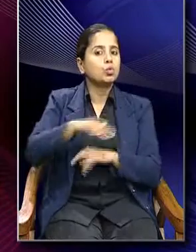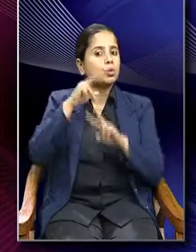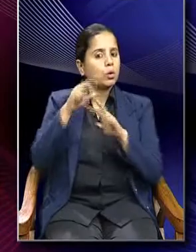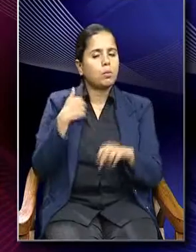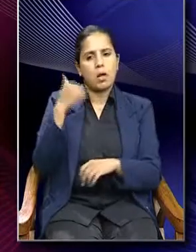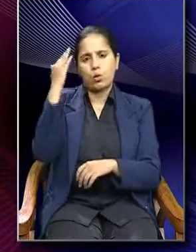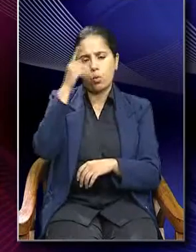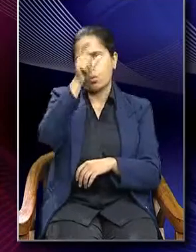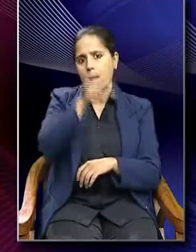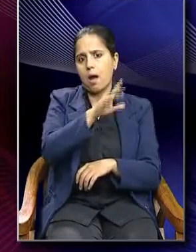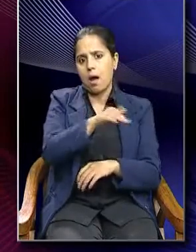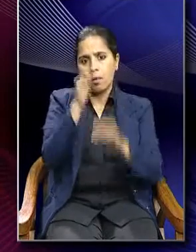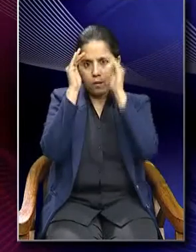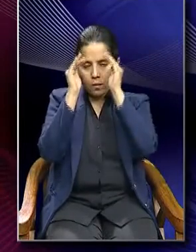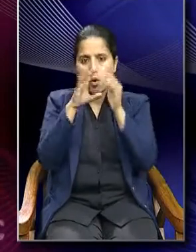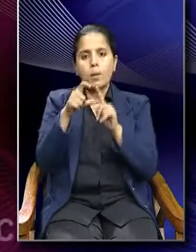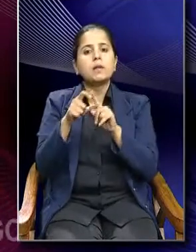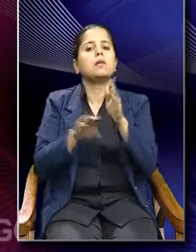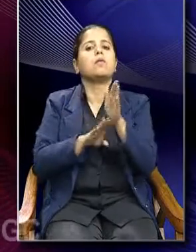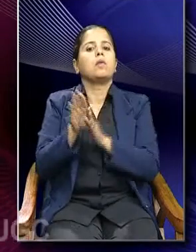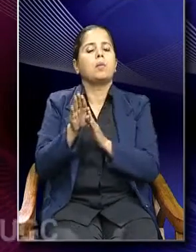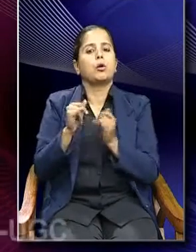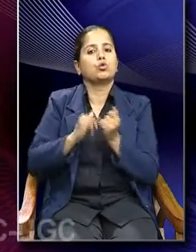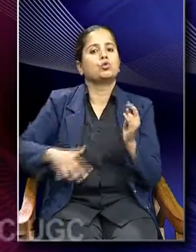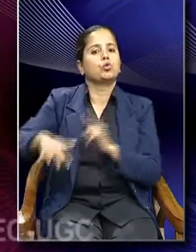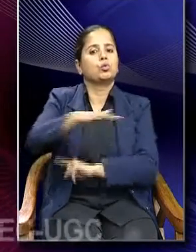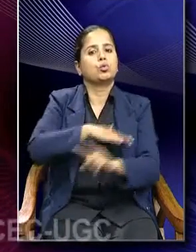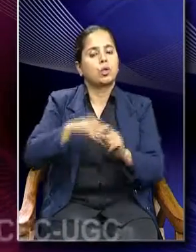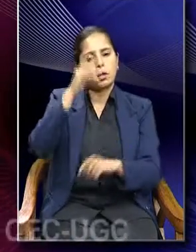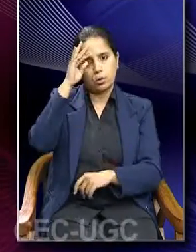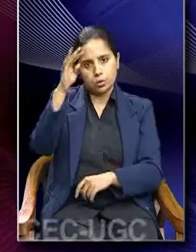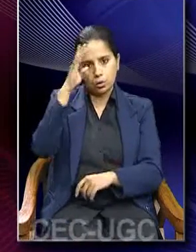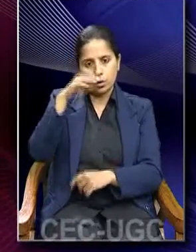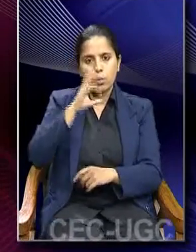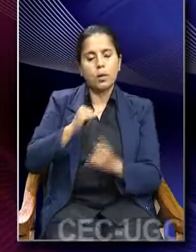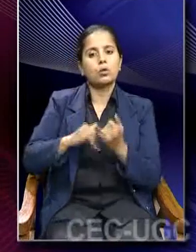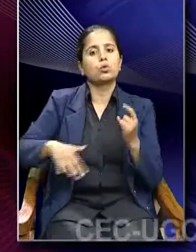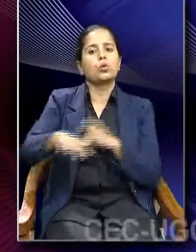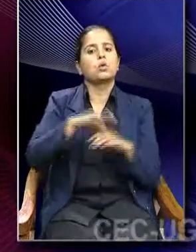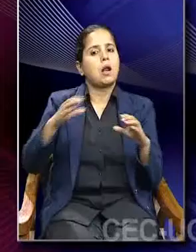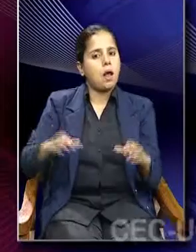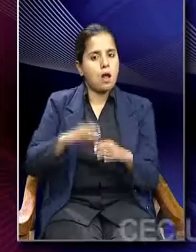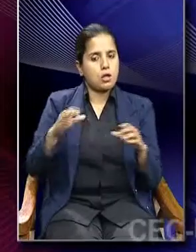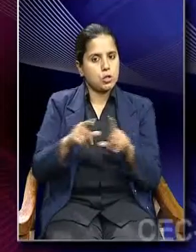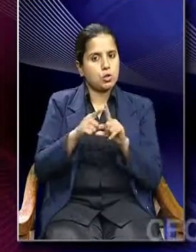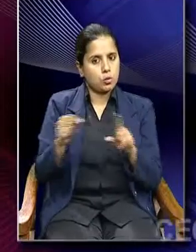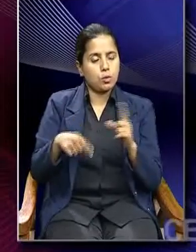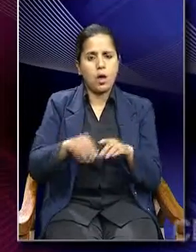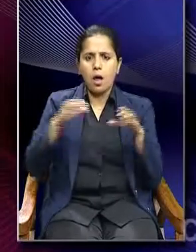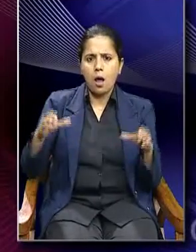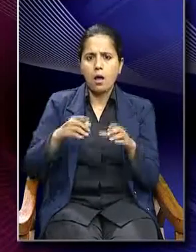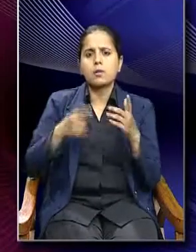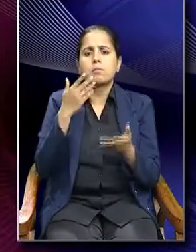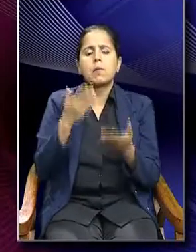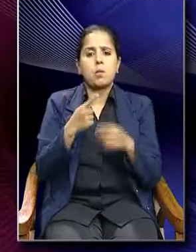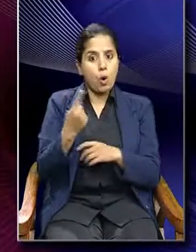of focused in developing a sociological theory of social action, action which is